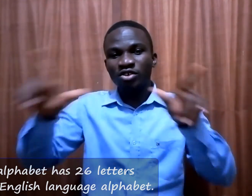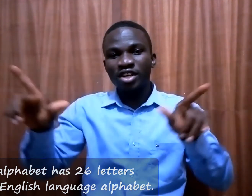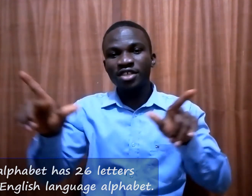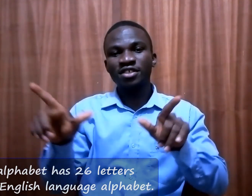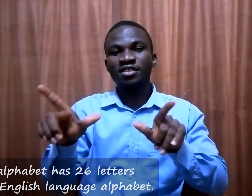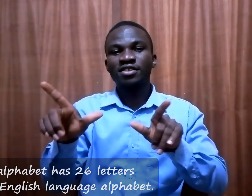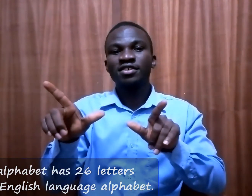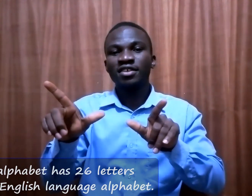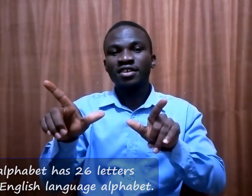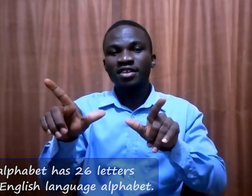language